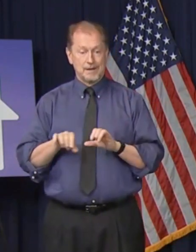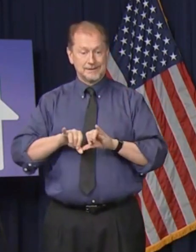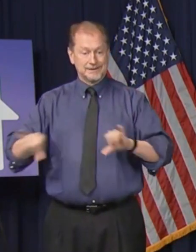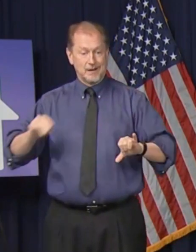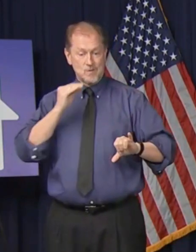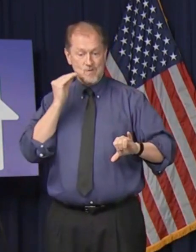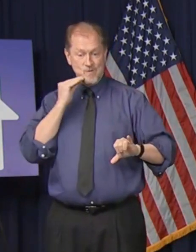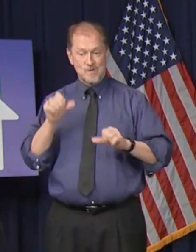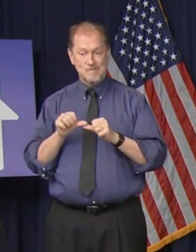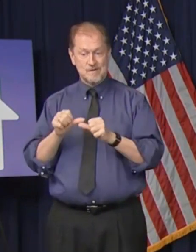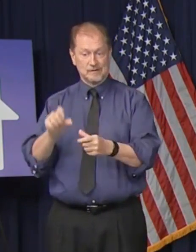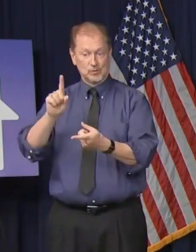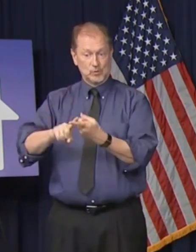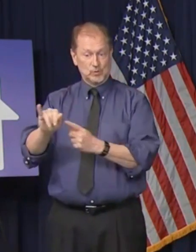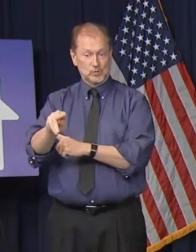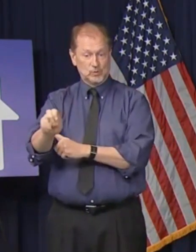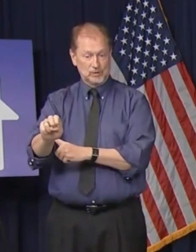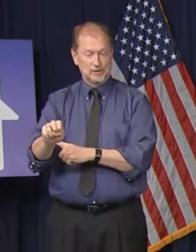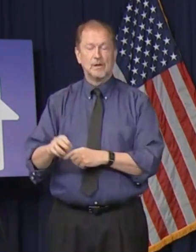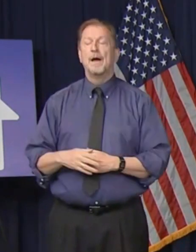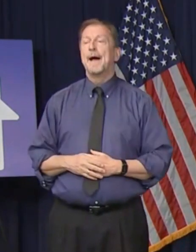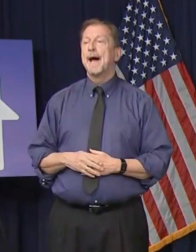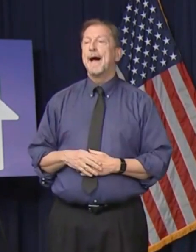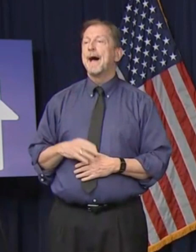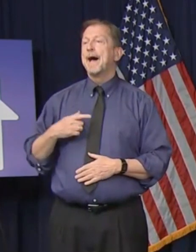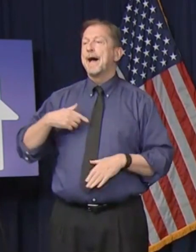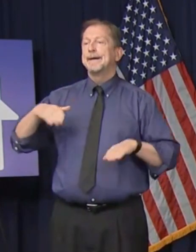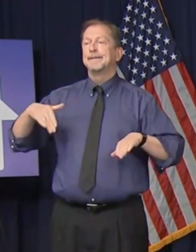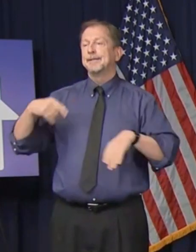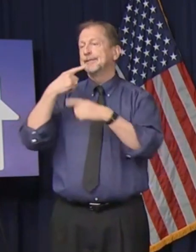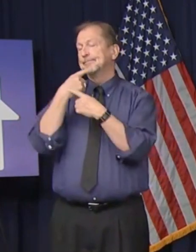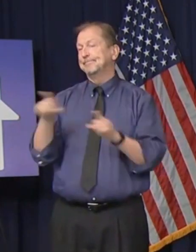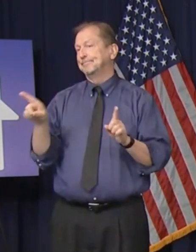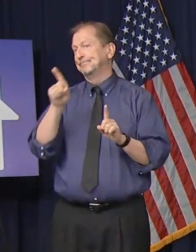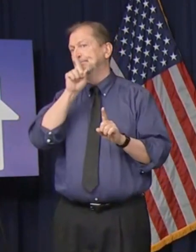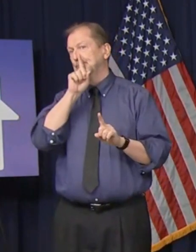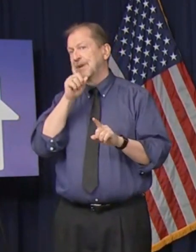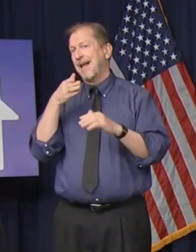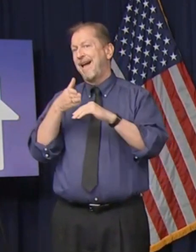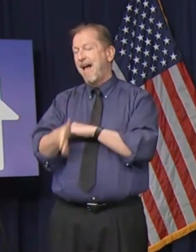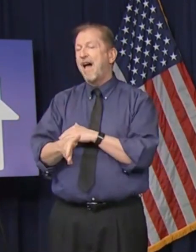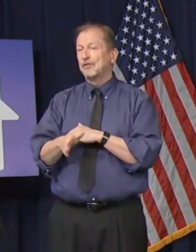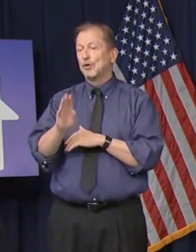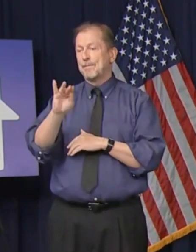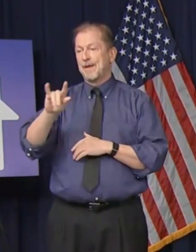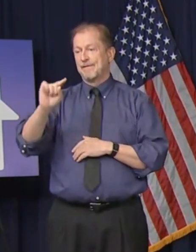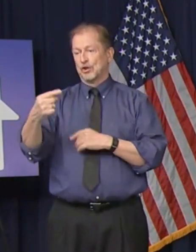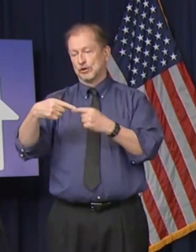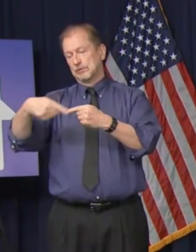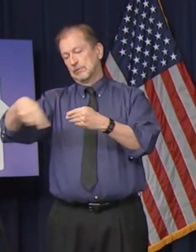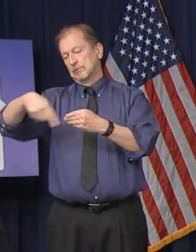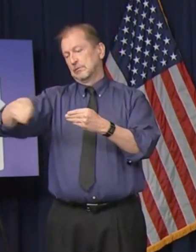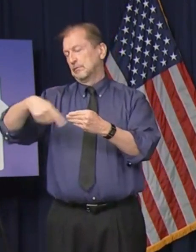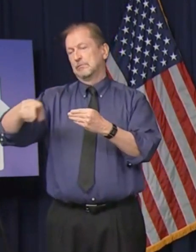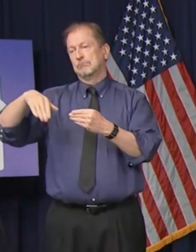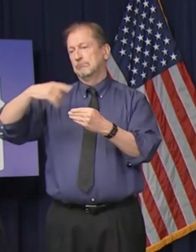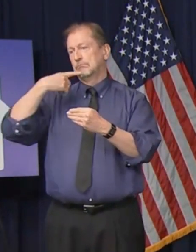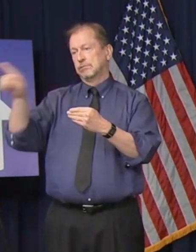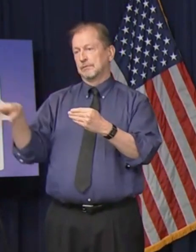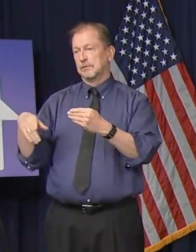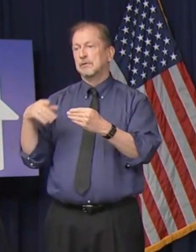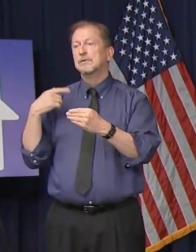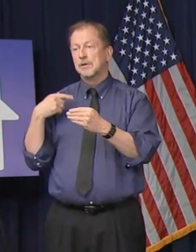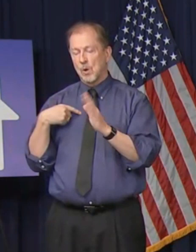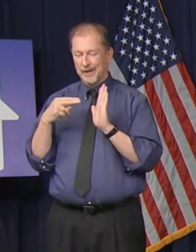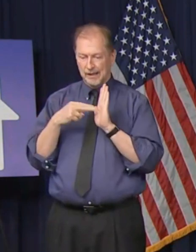would directly impact that. Oh well, again, that's not something that we're, that we're contemplating at the moment. I mean, we're looking at an